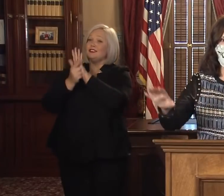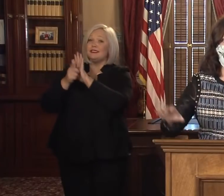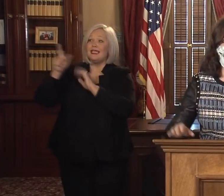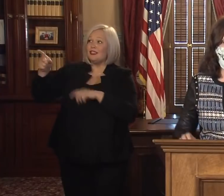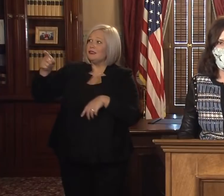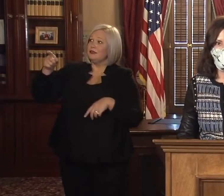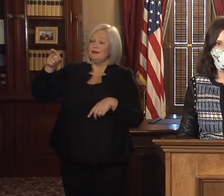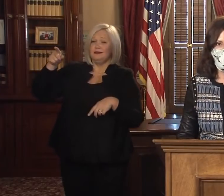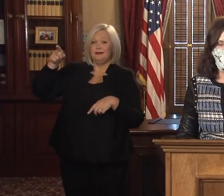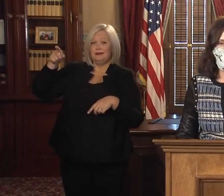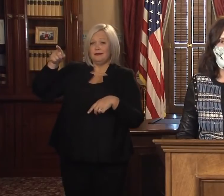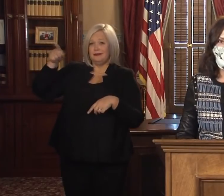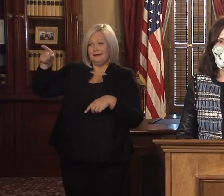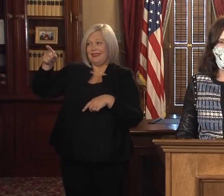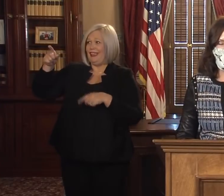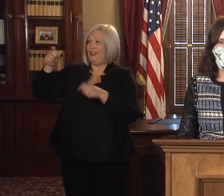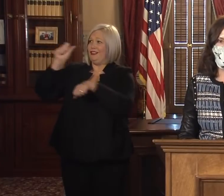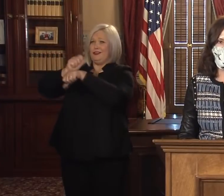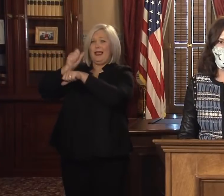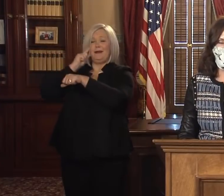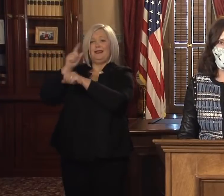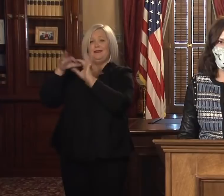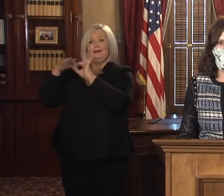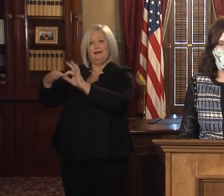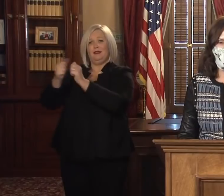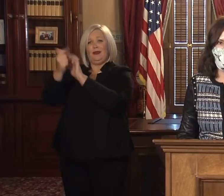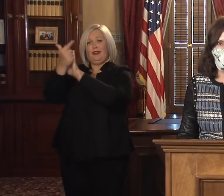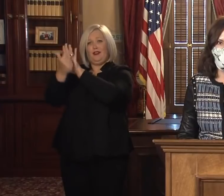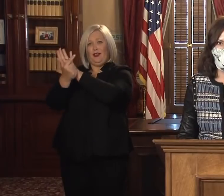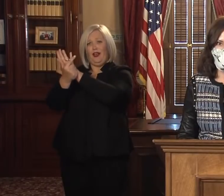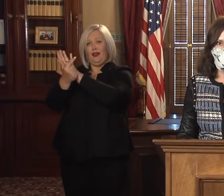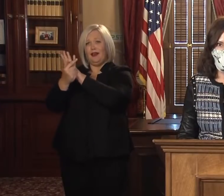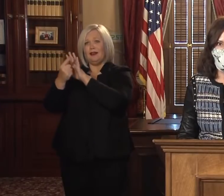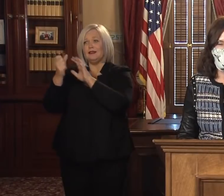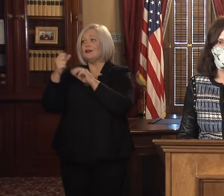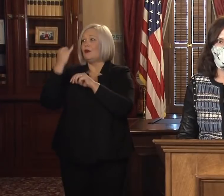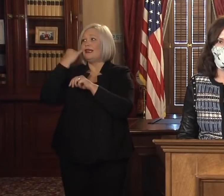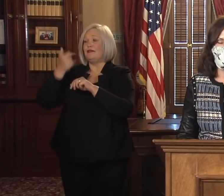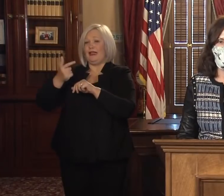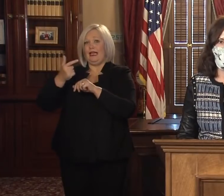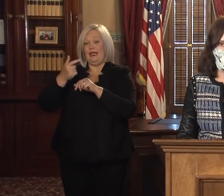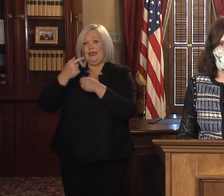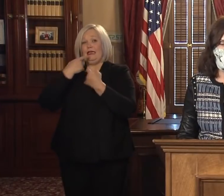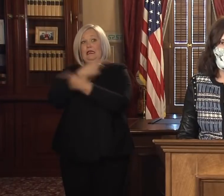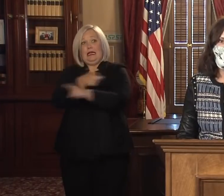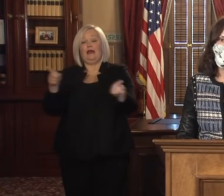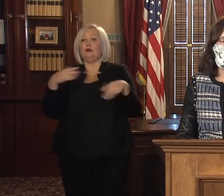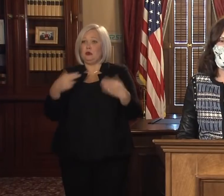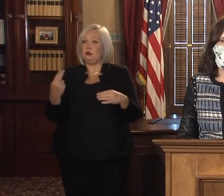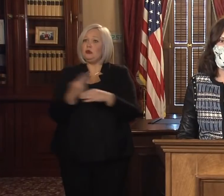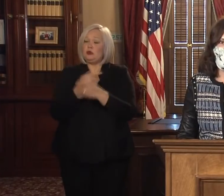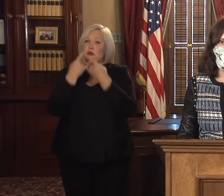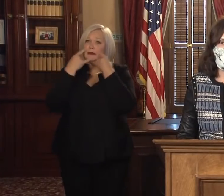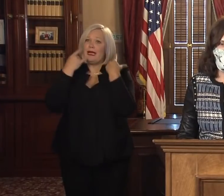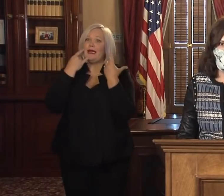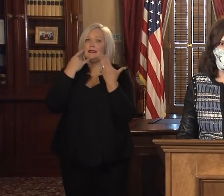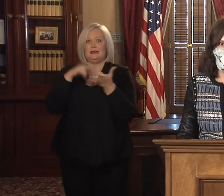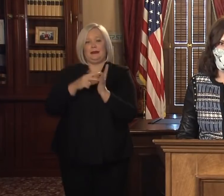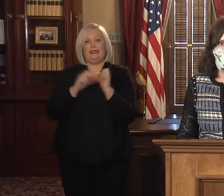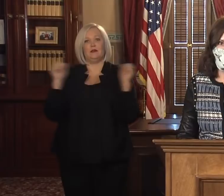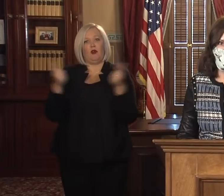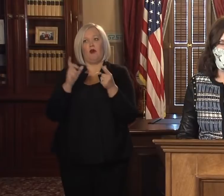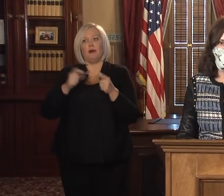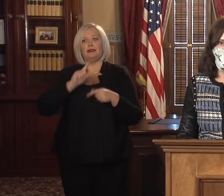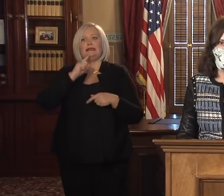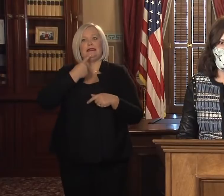can debate exactly what that law looks like. But I do think that it would send a powerful message about the seriousness of this moment, the need for us all